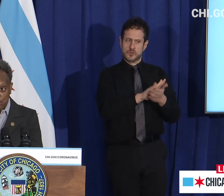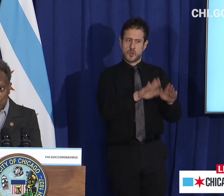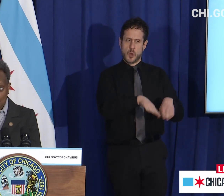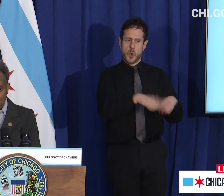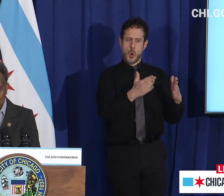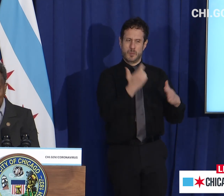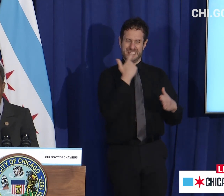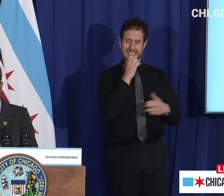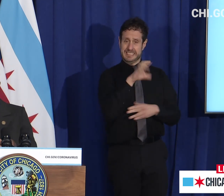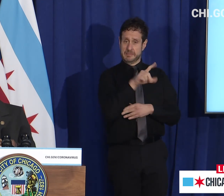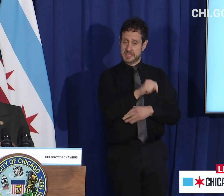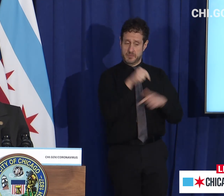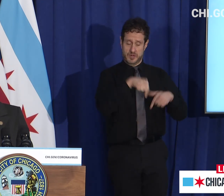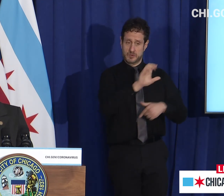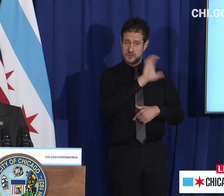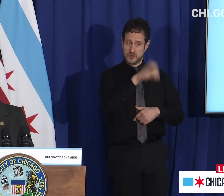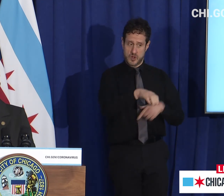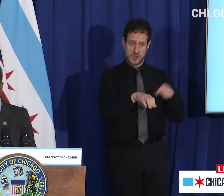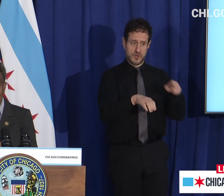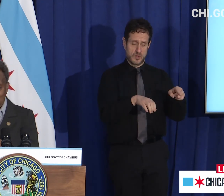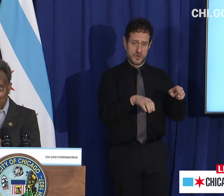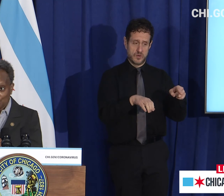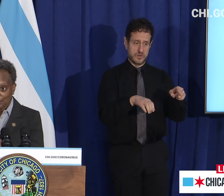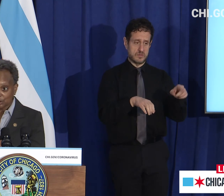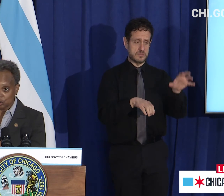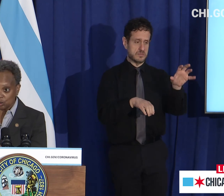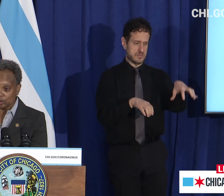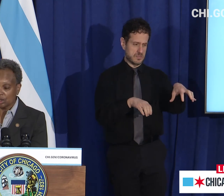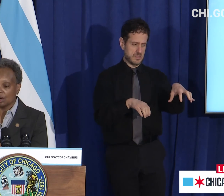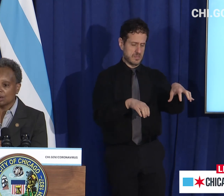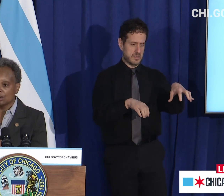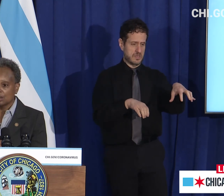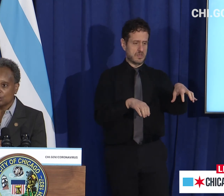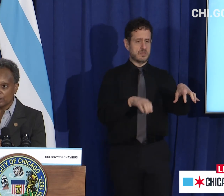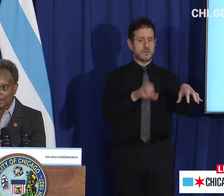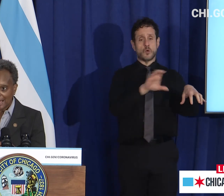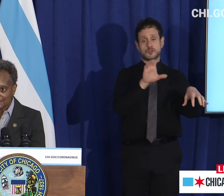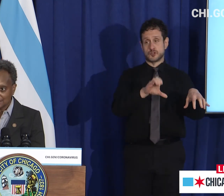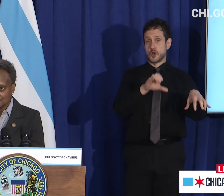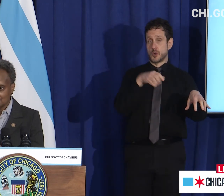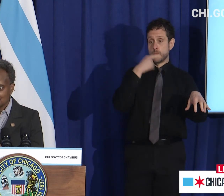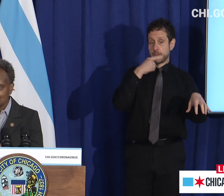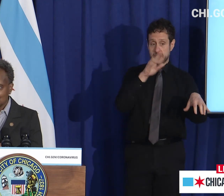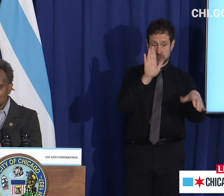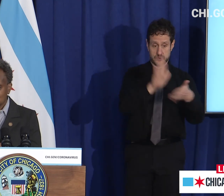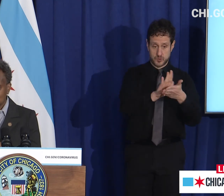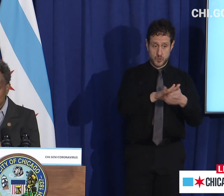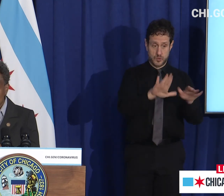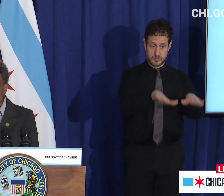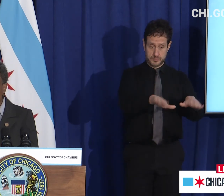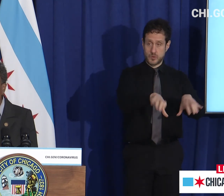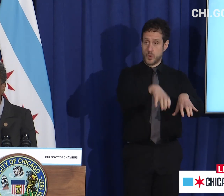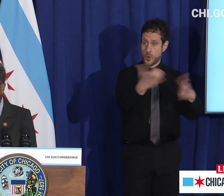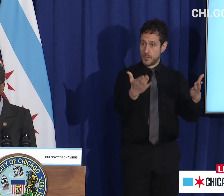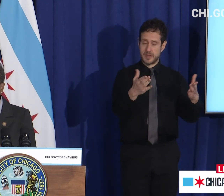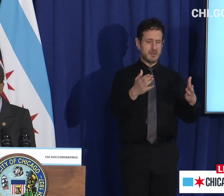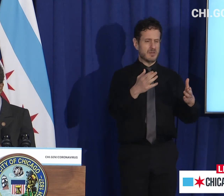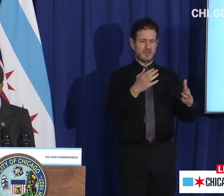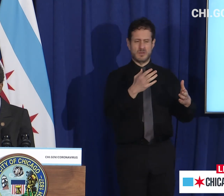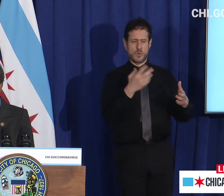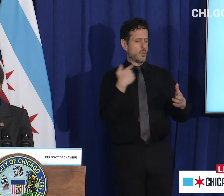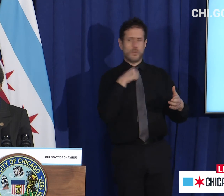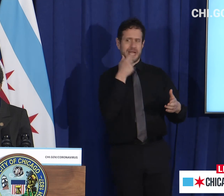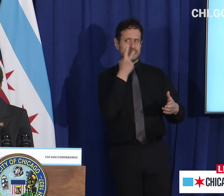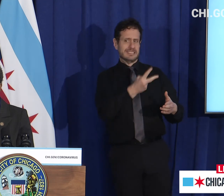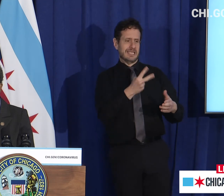in Chicago, in the same neighborhoods where Chicago Public Schools are, we are not seeing the schools as a